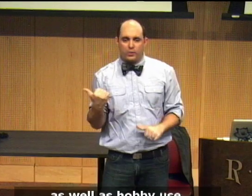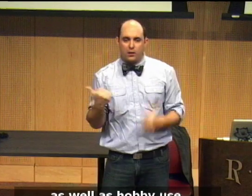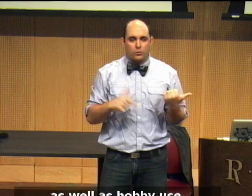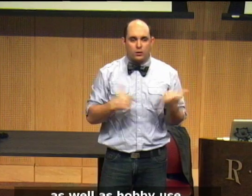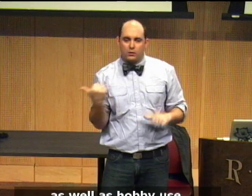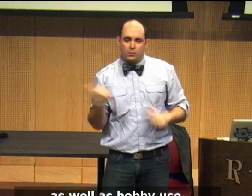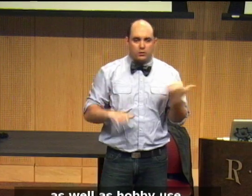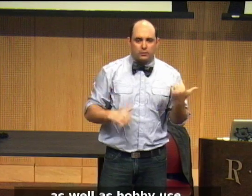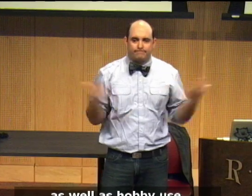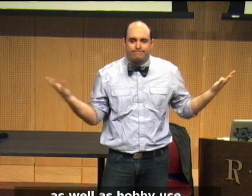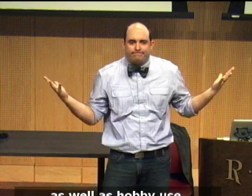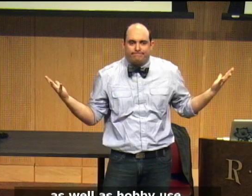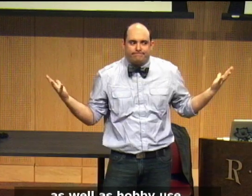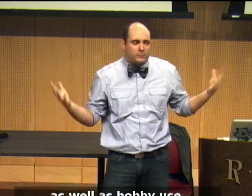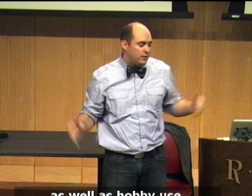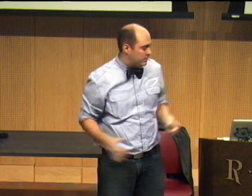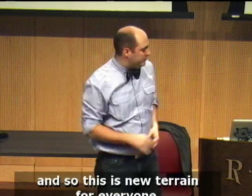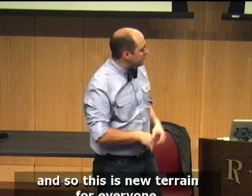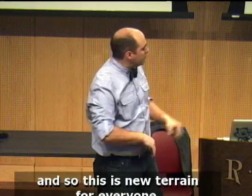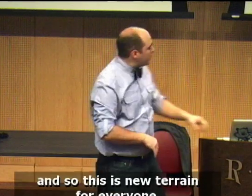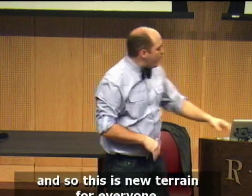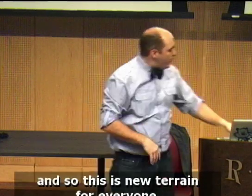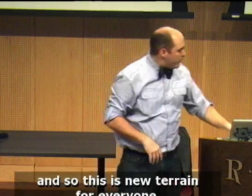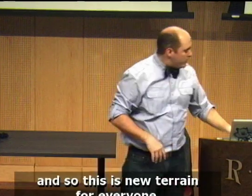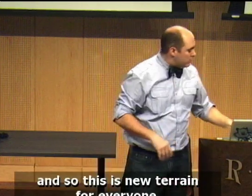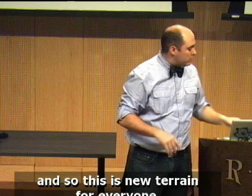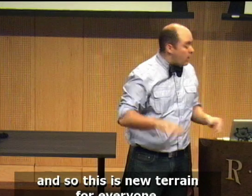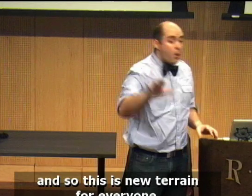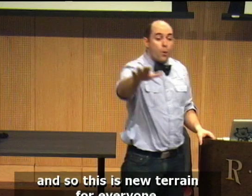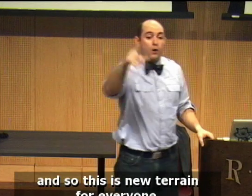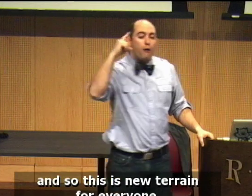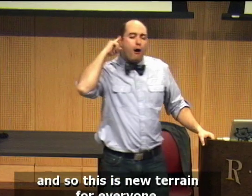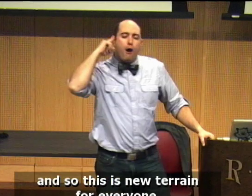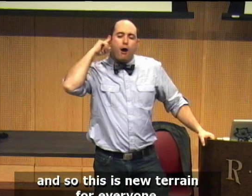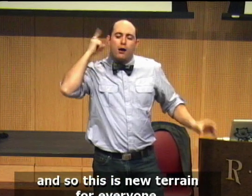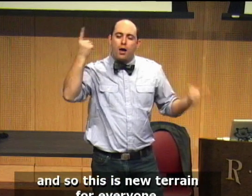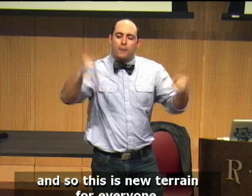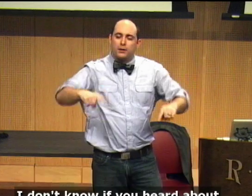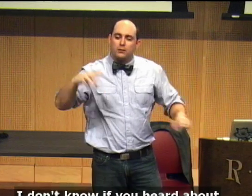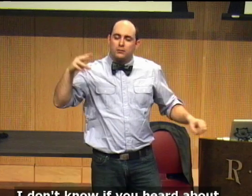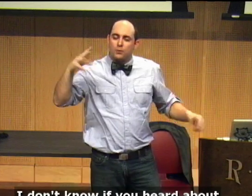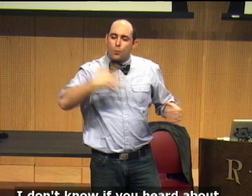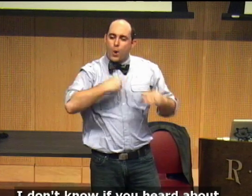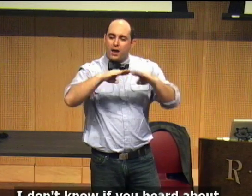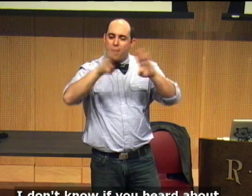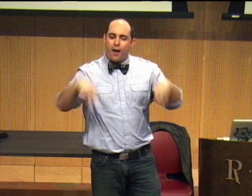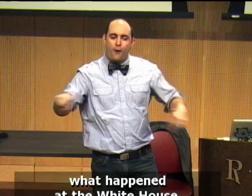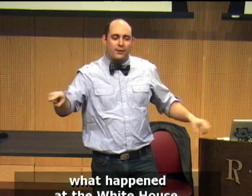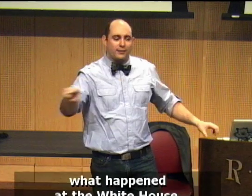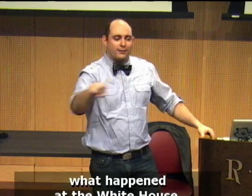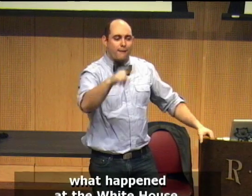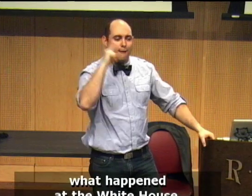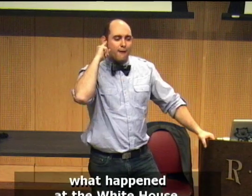as hobby use. And so this is new terrain for everyone. I don't know if you've heard about what happened at the White House.